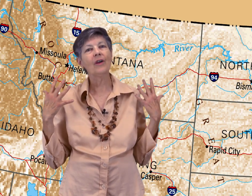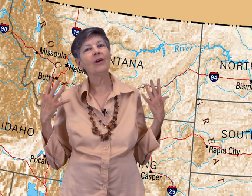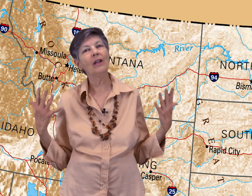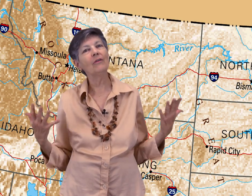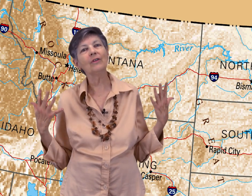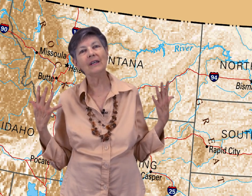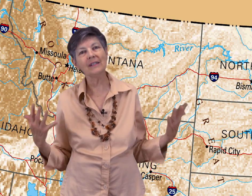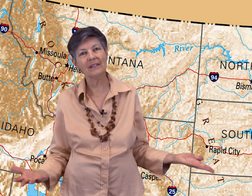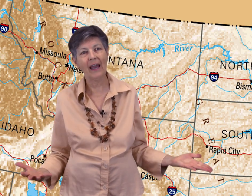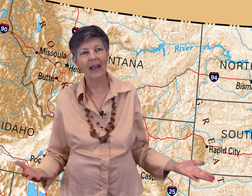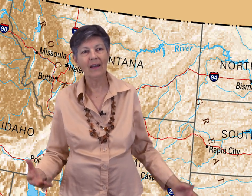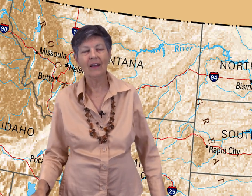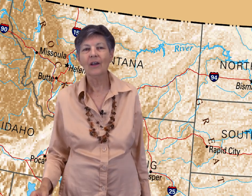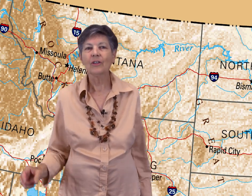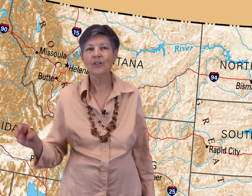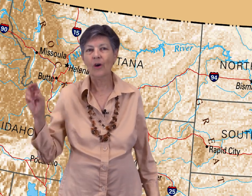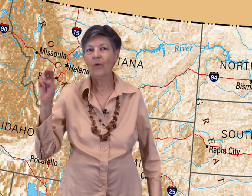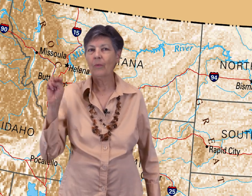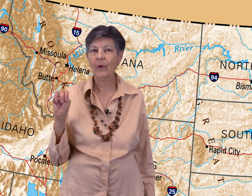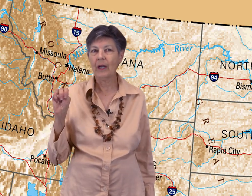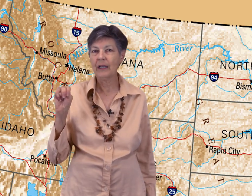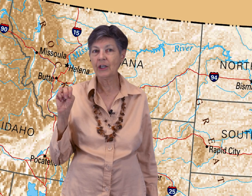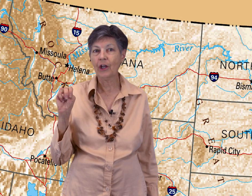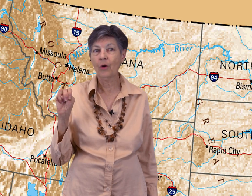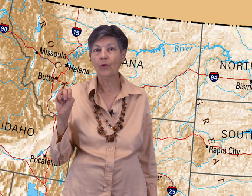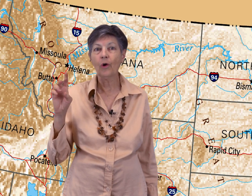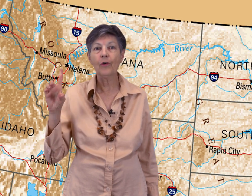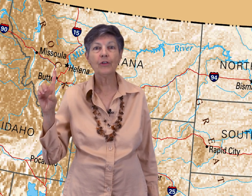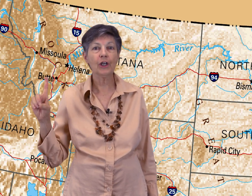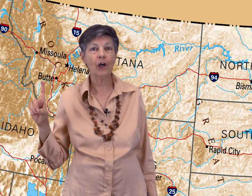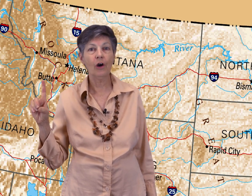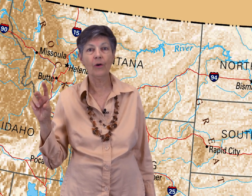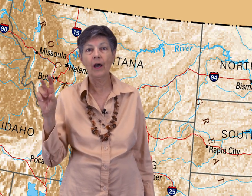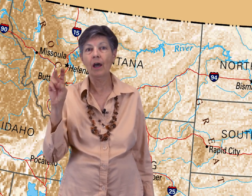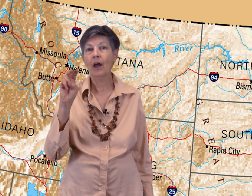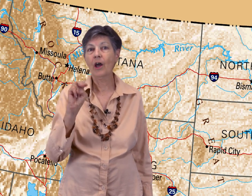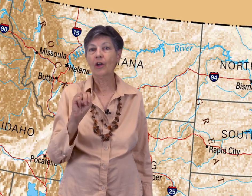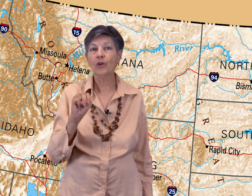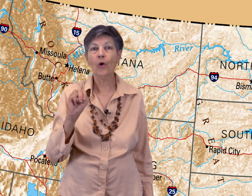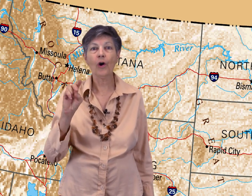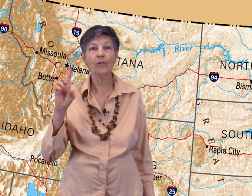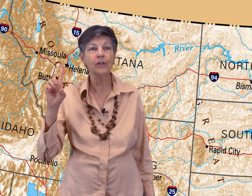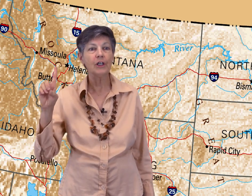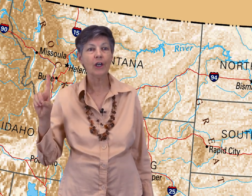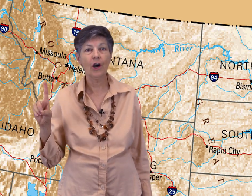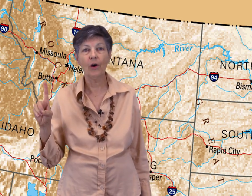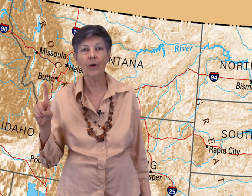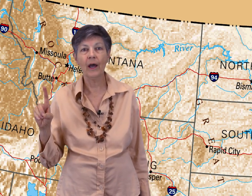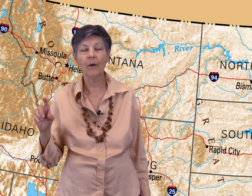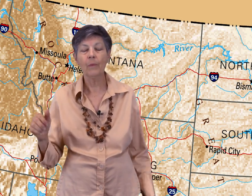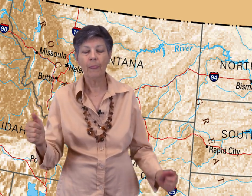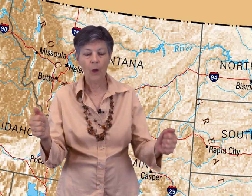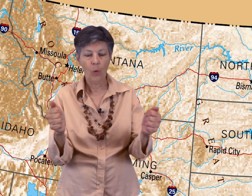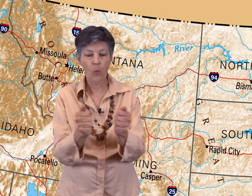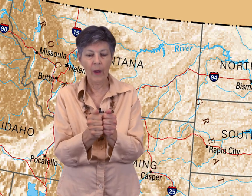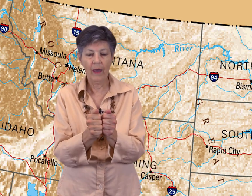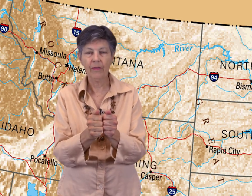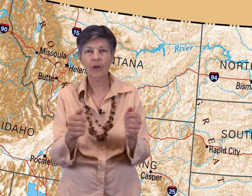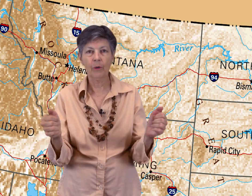their lovely state. So it's going to go North Dakota, North Dakota, with, you're going to